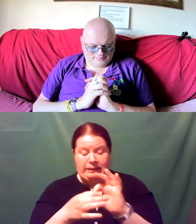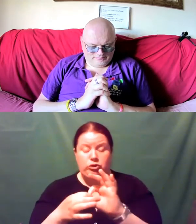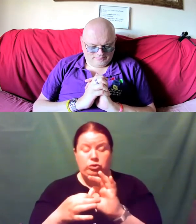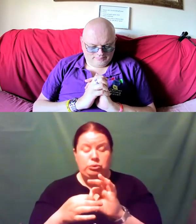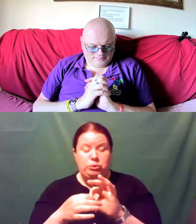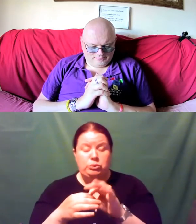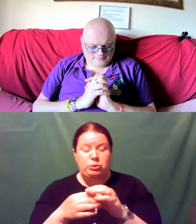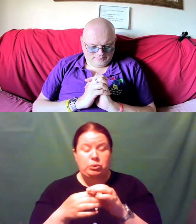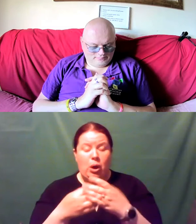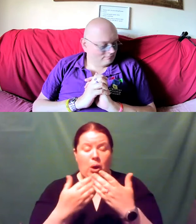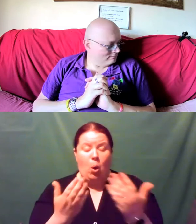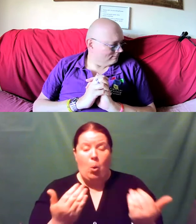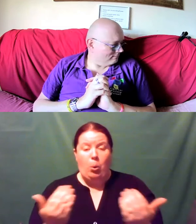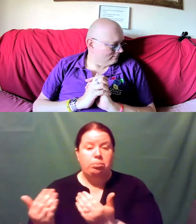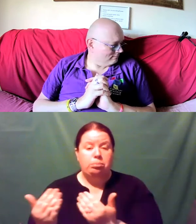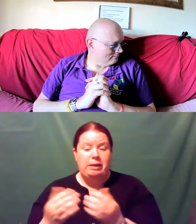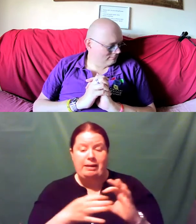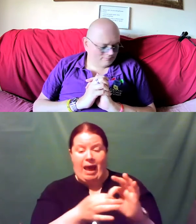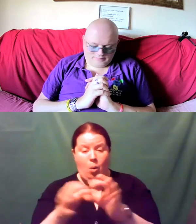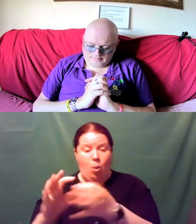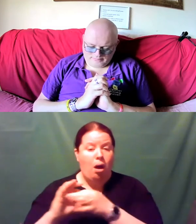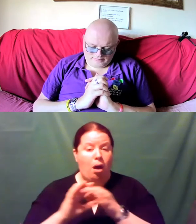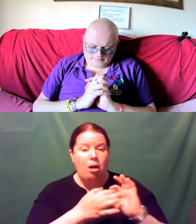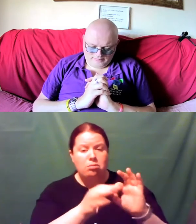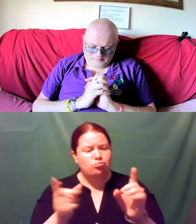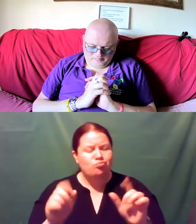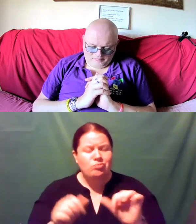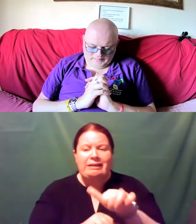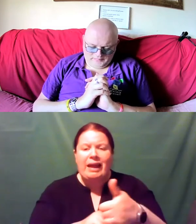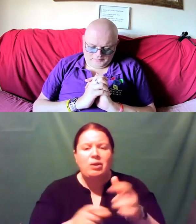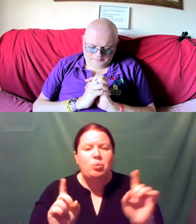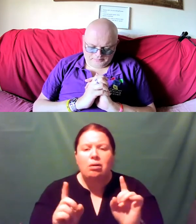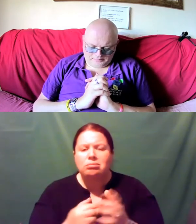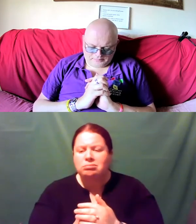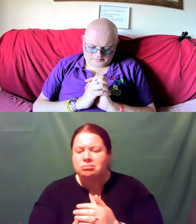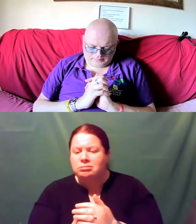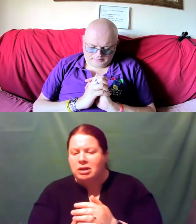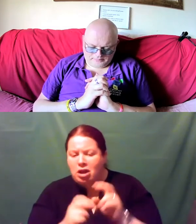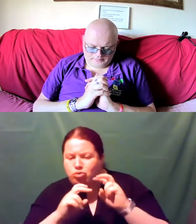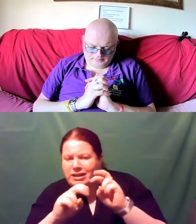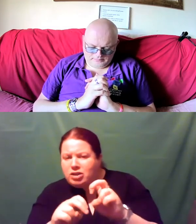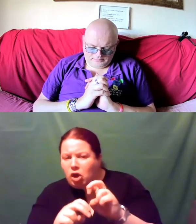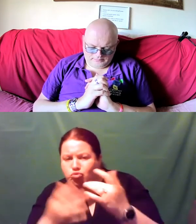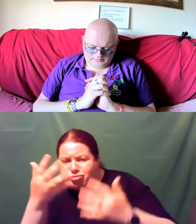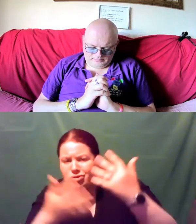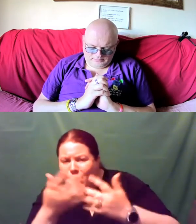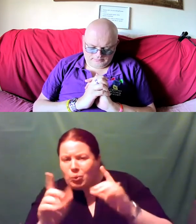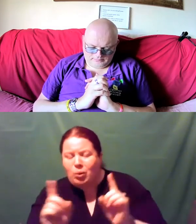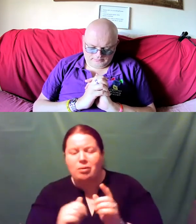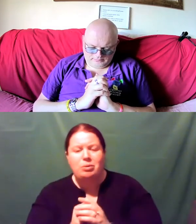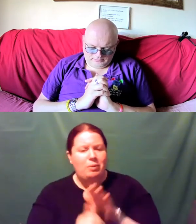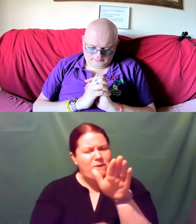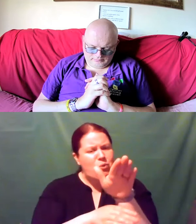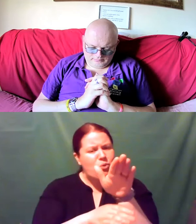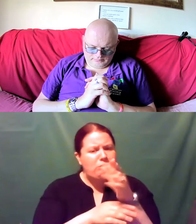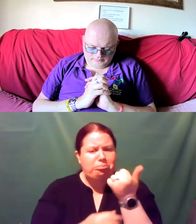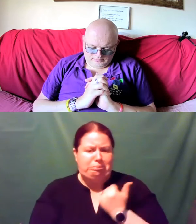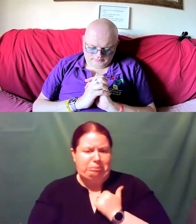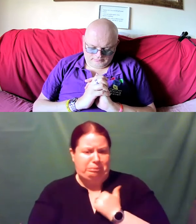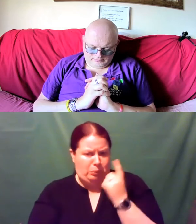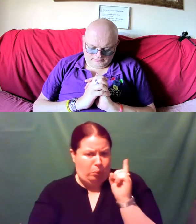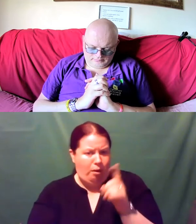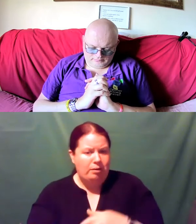was wondering if you could tell us what some of the key things that came out of that research, and kind of where do you see it going in the future? What do you think, you know, what's your kind of, in